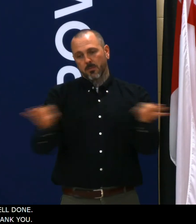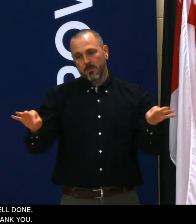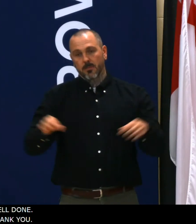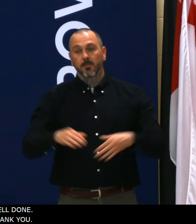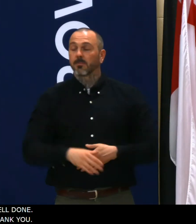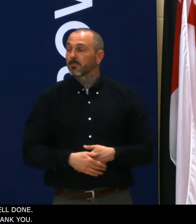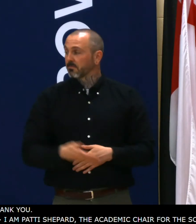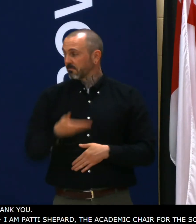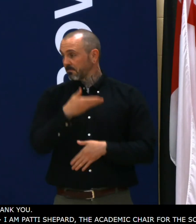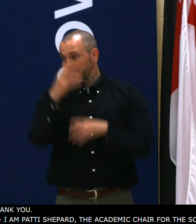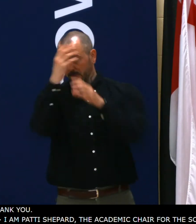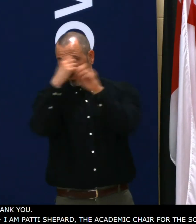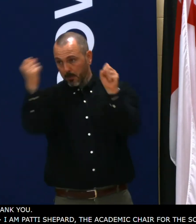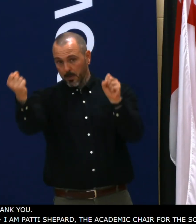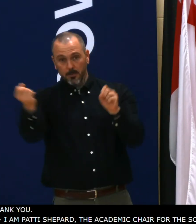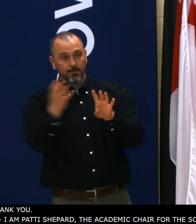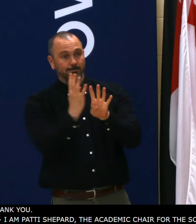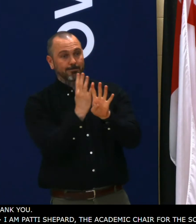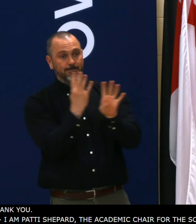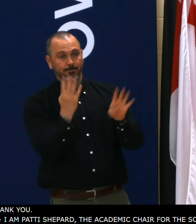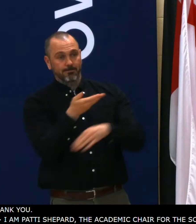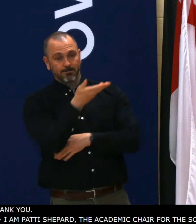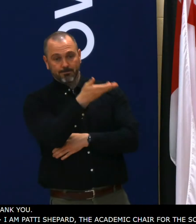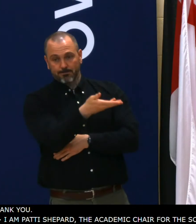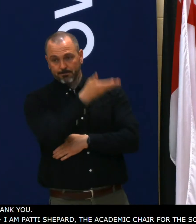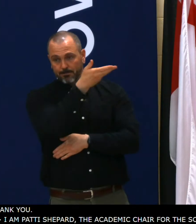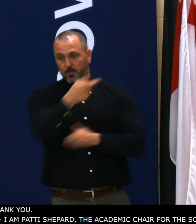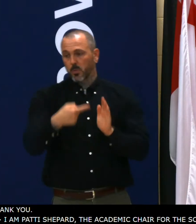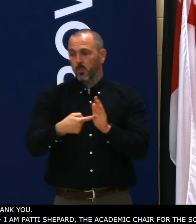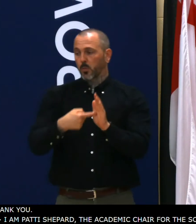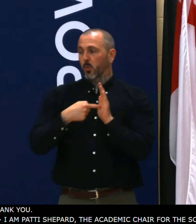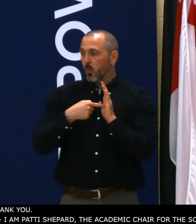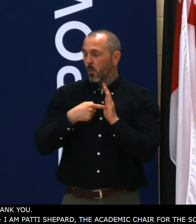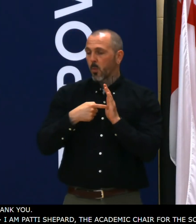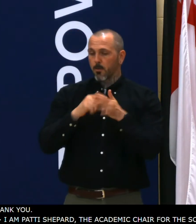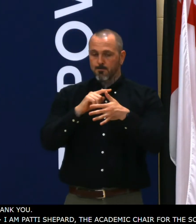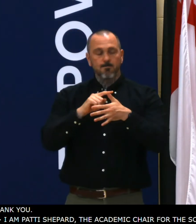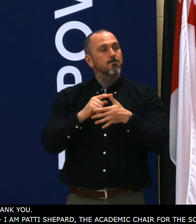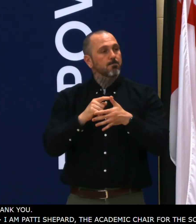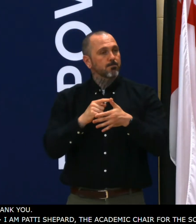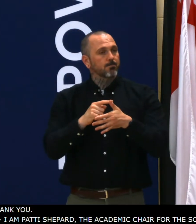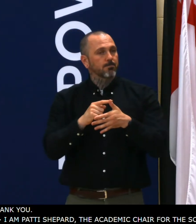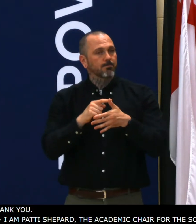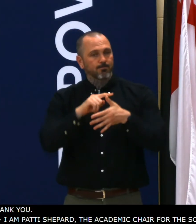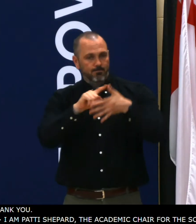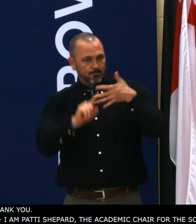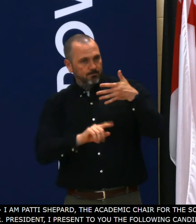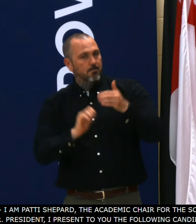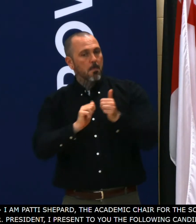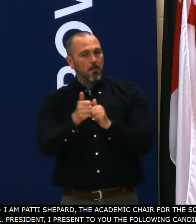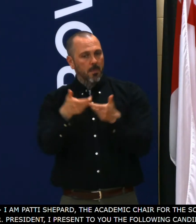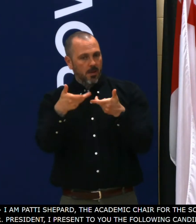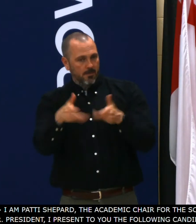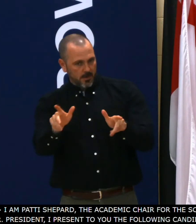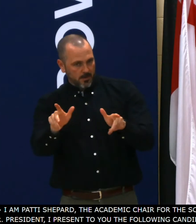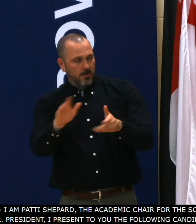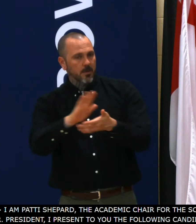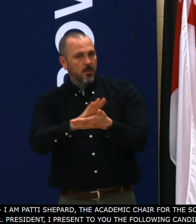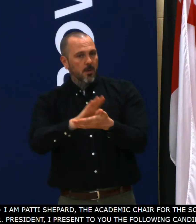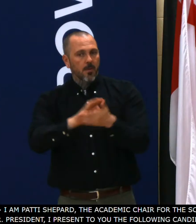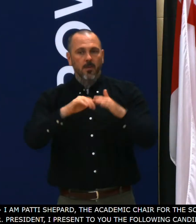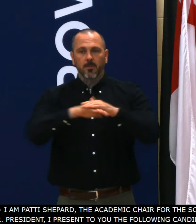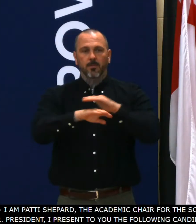the following candidates who have completed all the requirements for credentials in the School of Access, Education, and